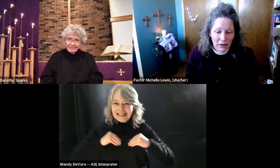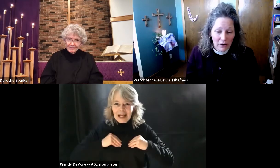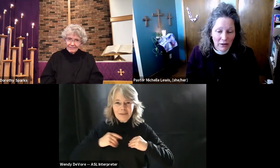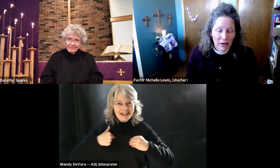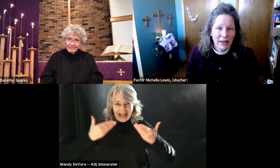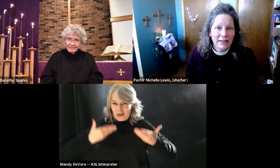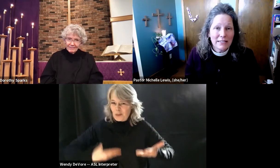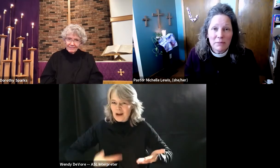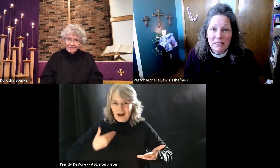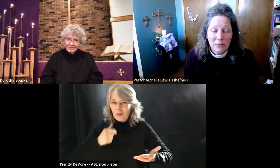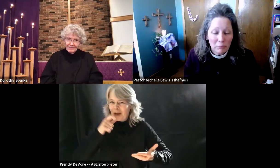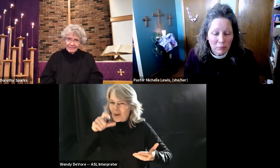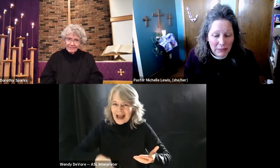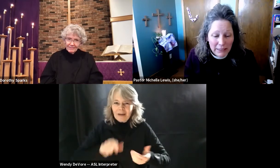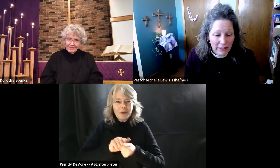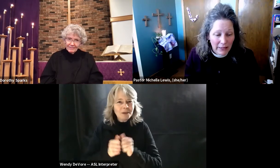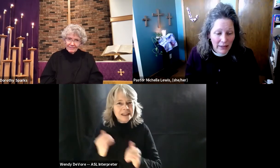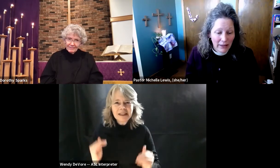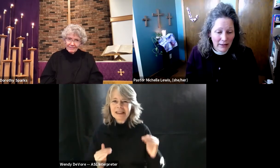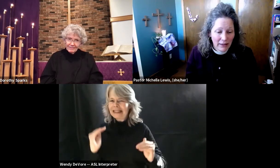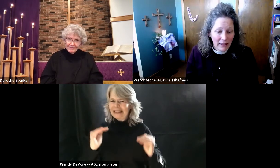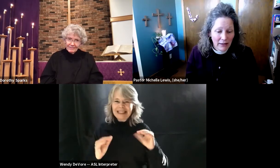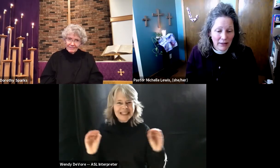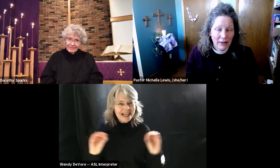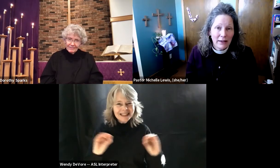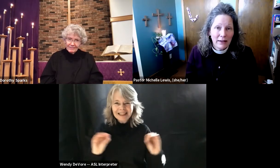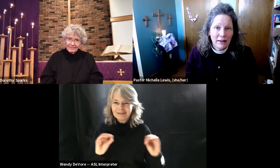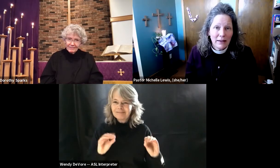we are, and accepts us completely,